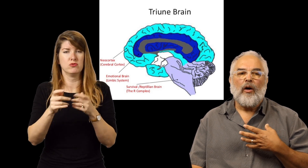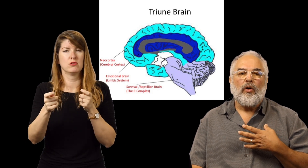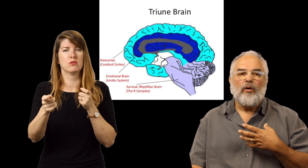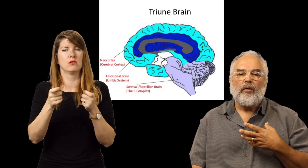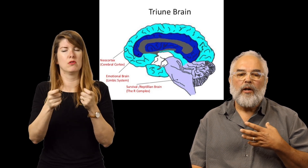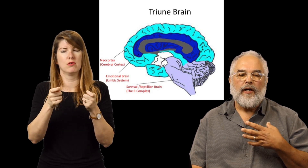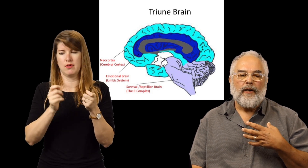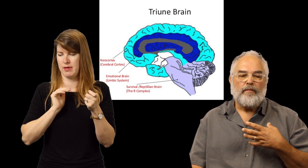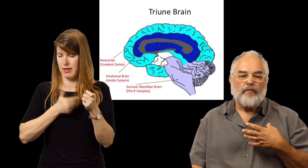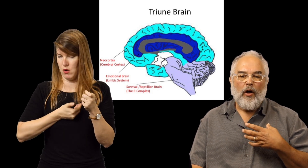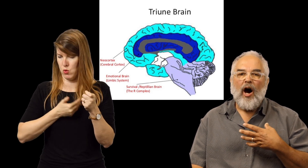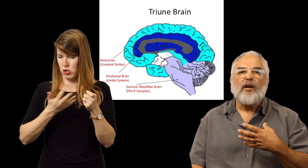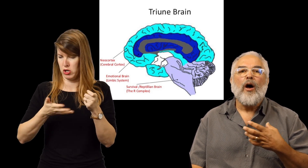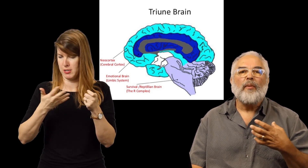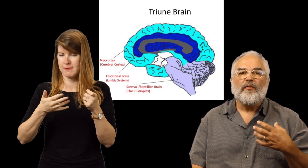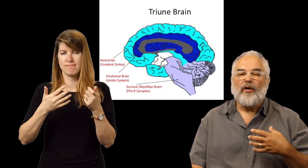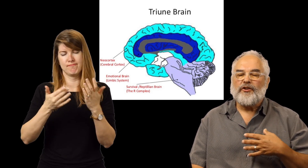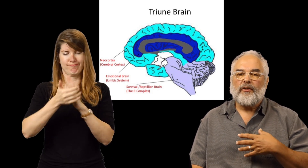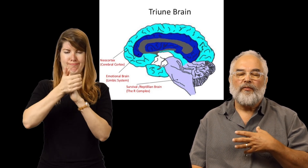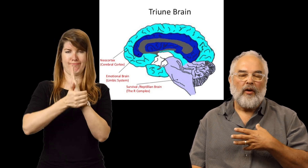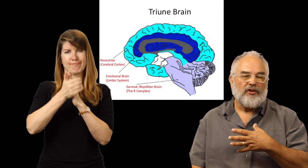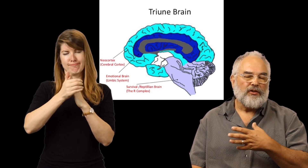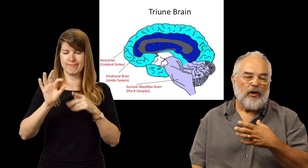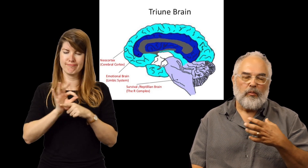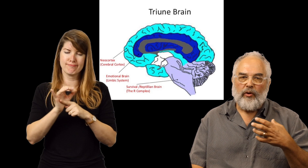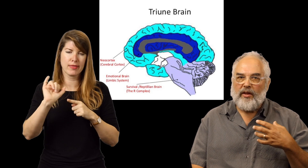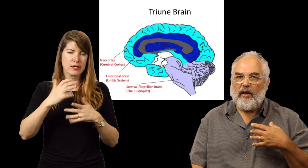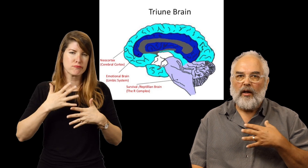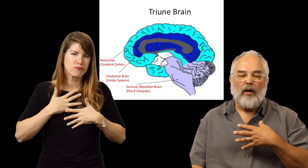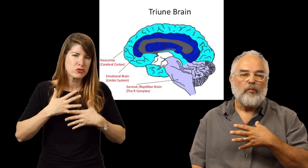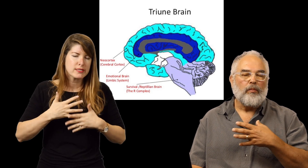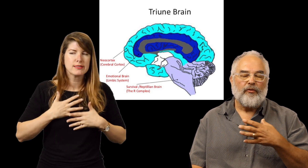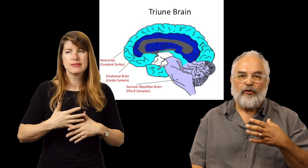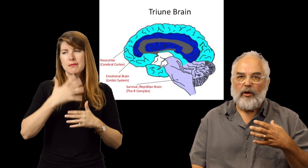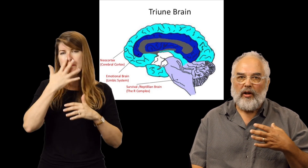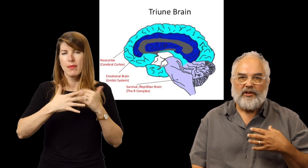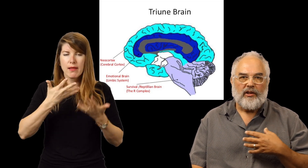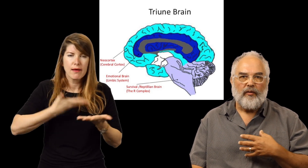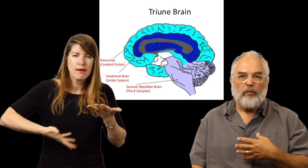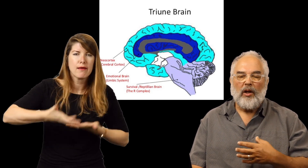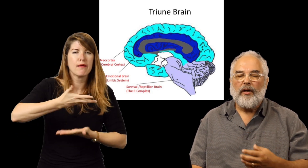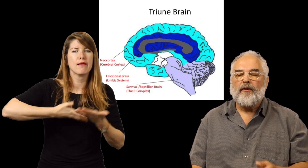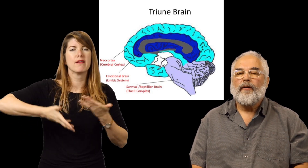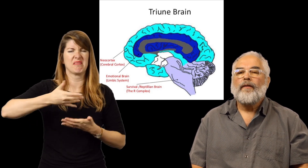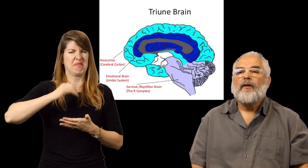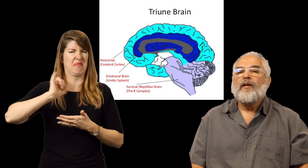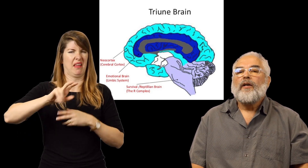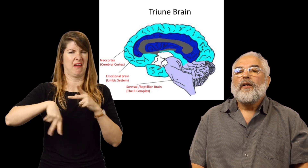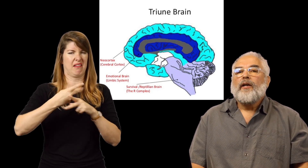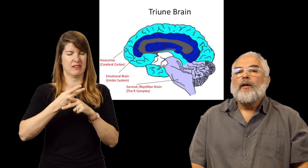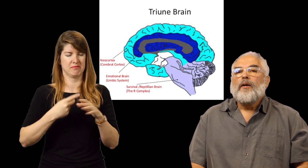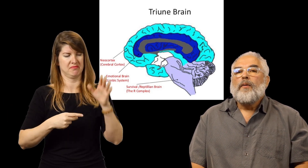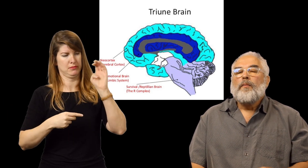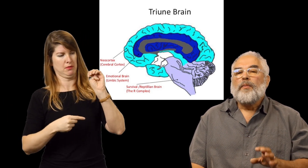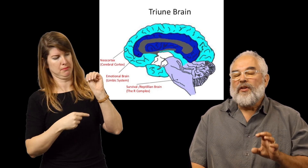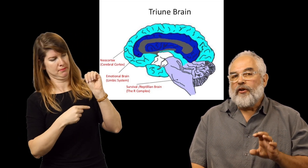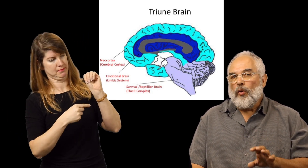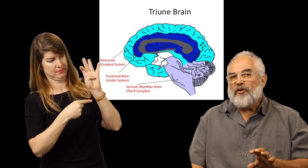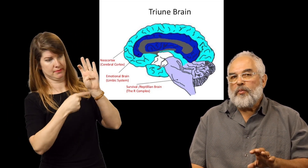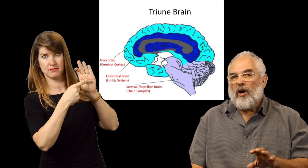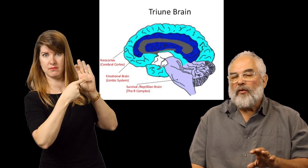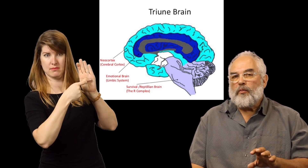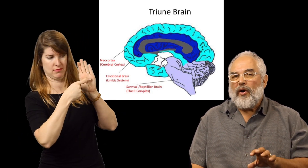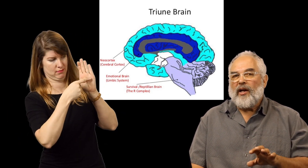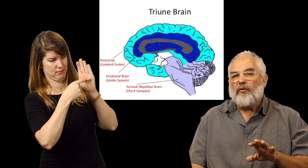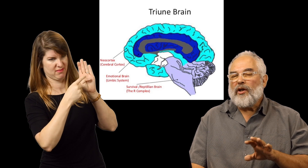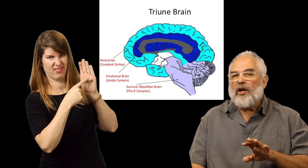regulates our autonomic functions, our breathing, our circulation of our blood. It's the